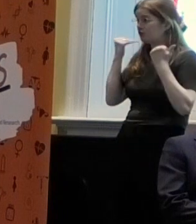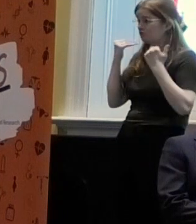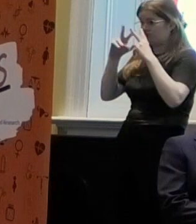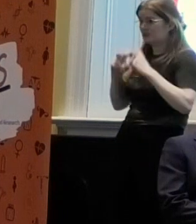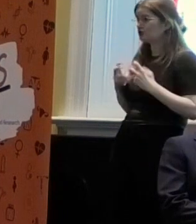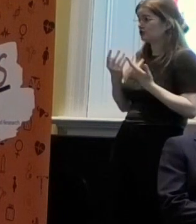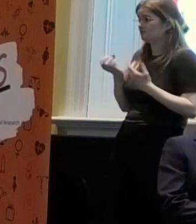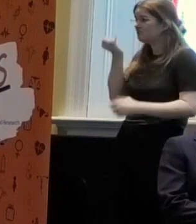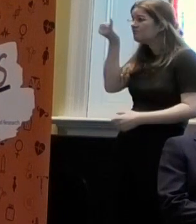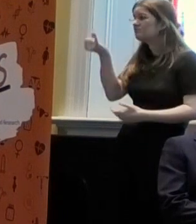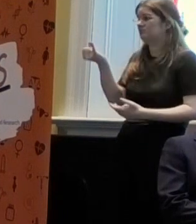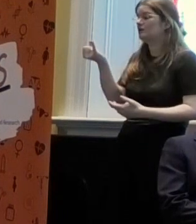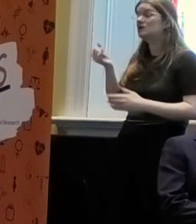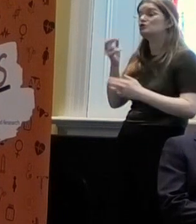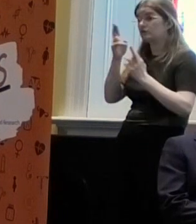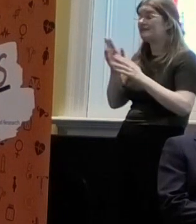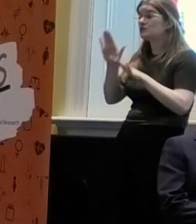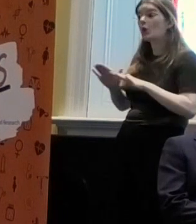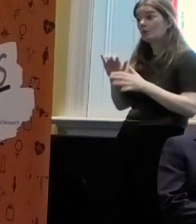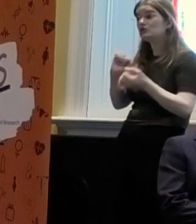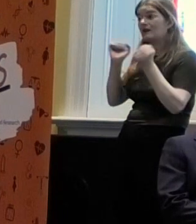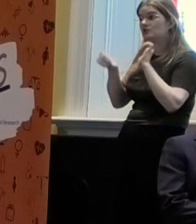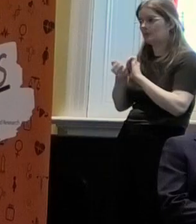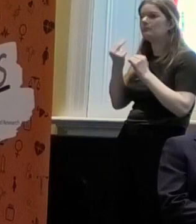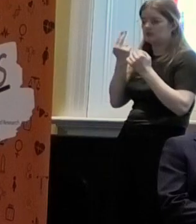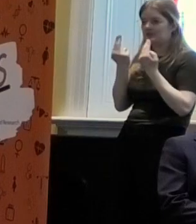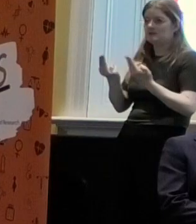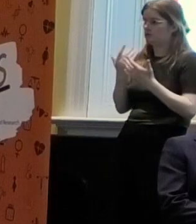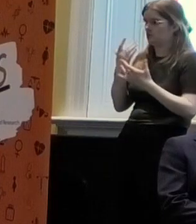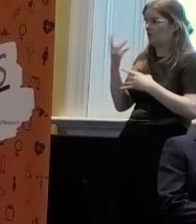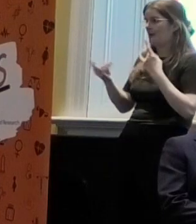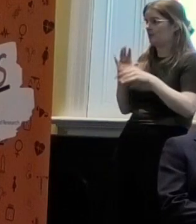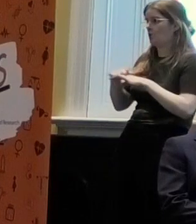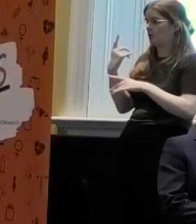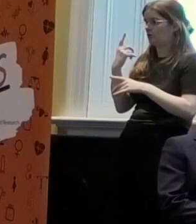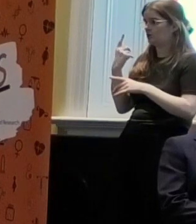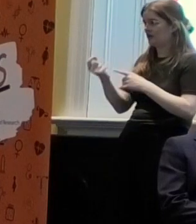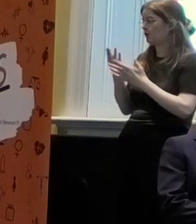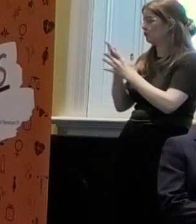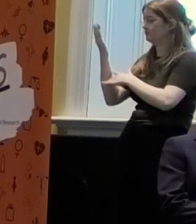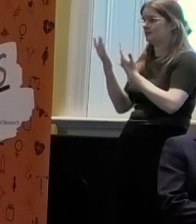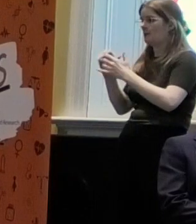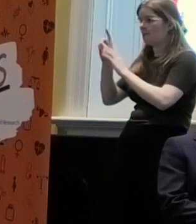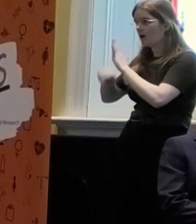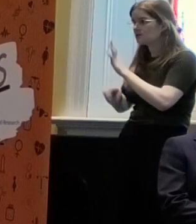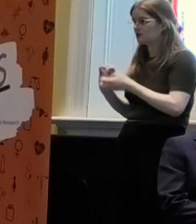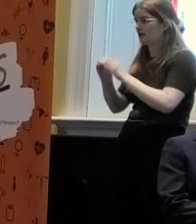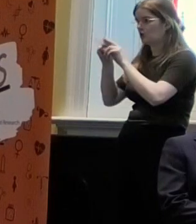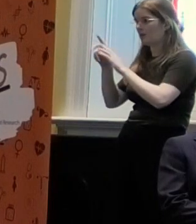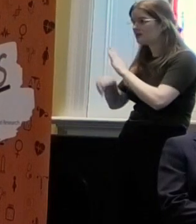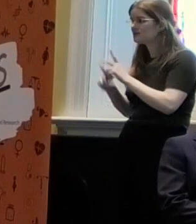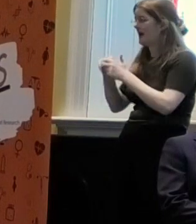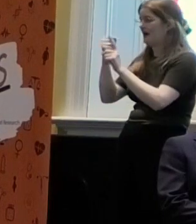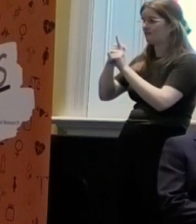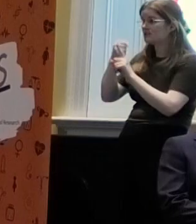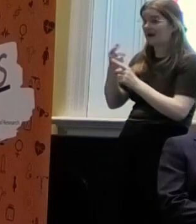is changing, but I think it's a huge frame shift that has to happen, and that's through policy, through advocacy. There's so many different ways, and